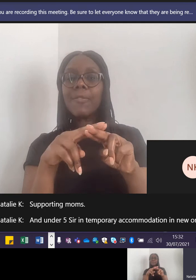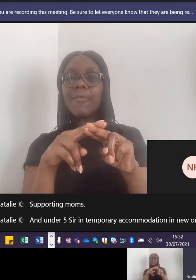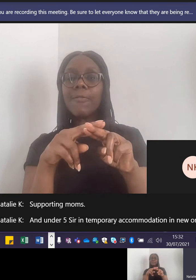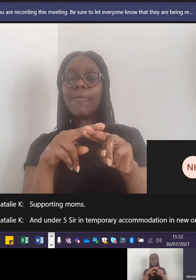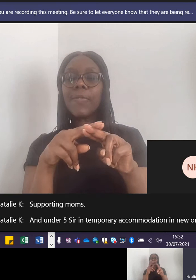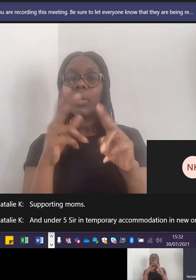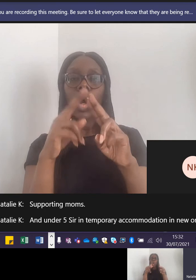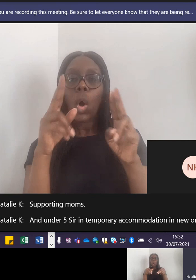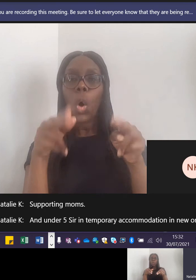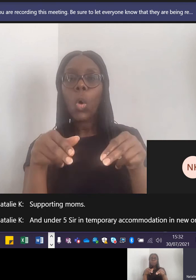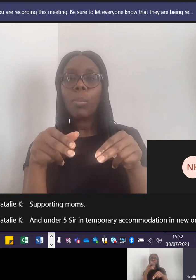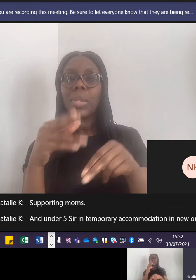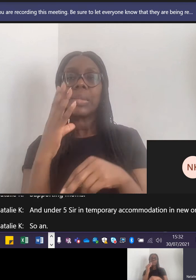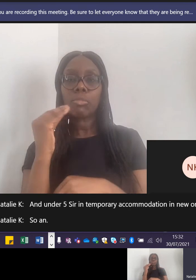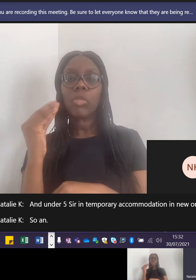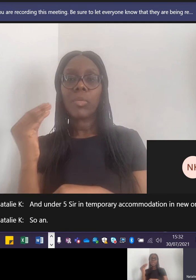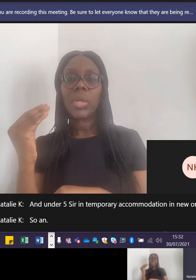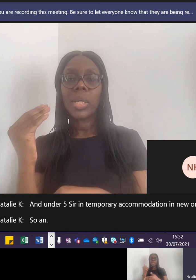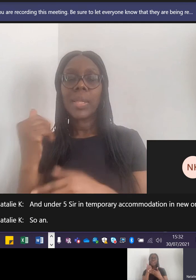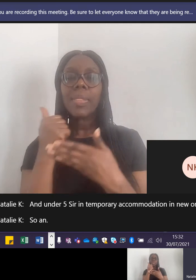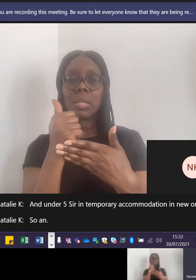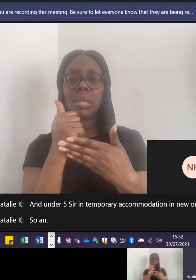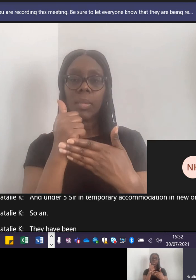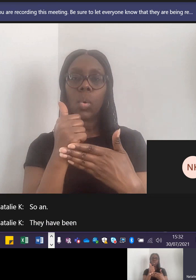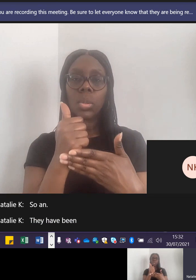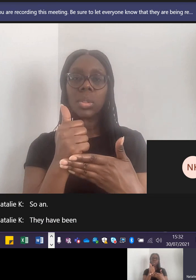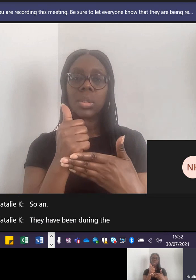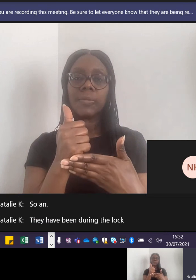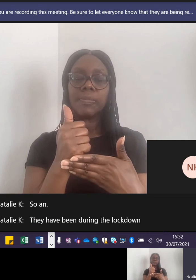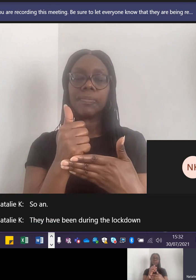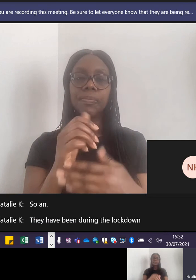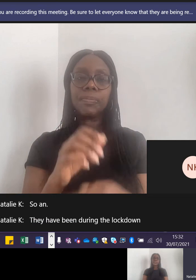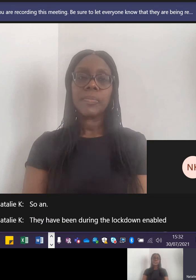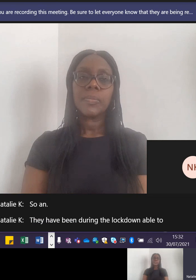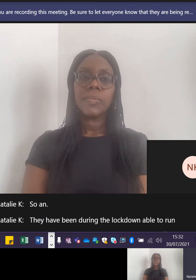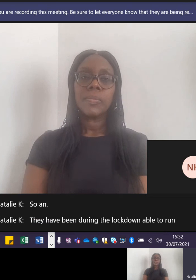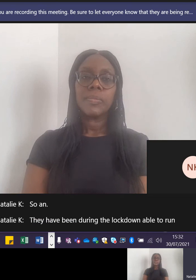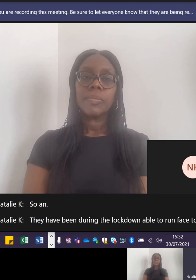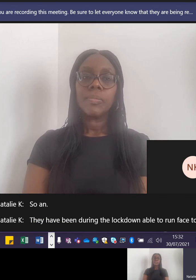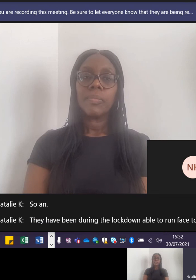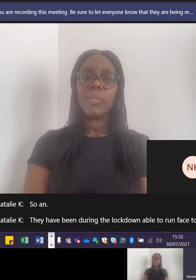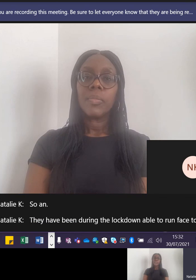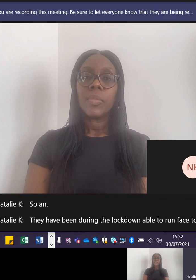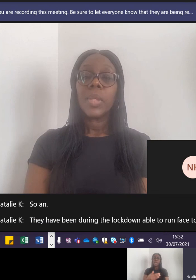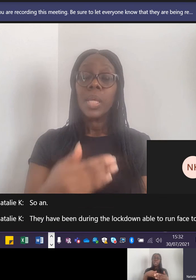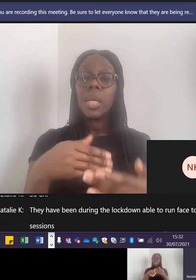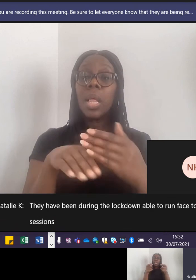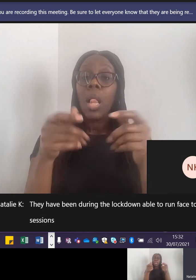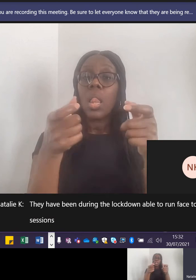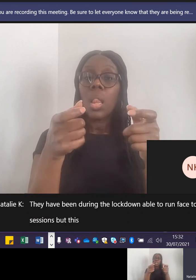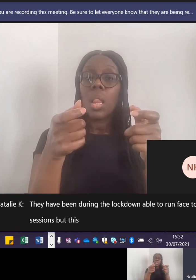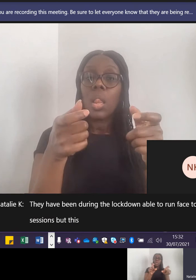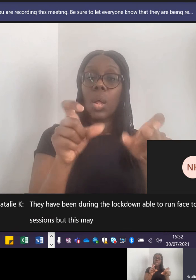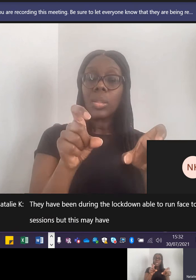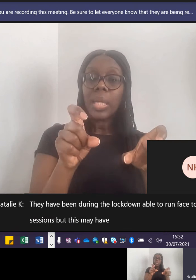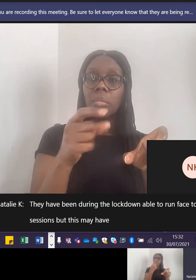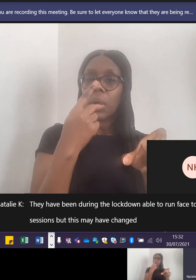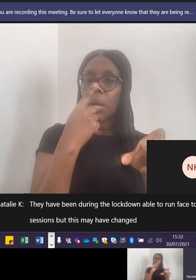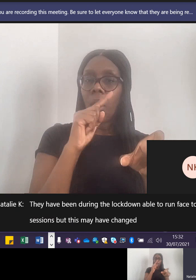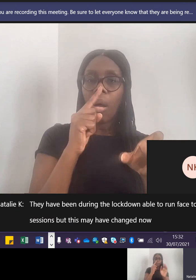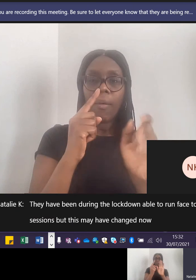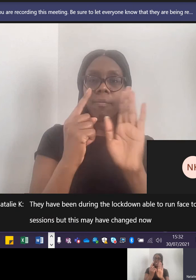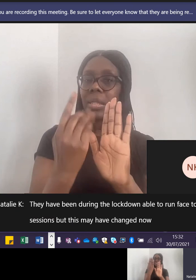So they have been, during the lockdown, unable to run face-to-face sessions, but this may have changed